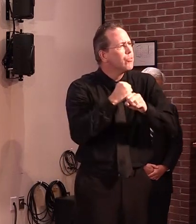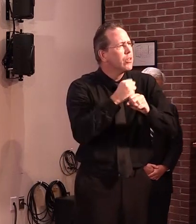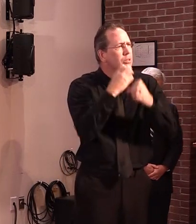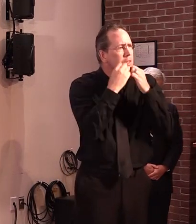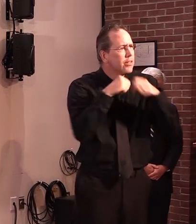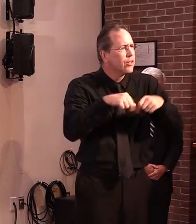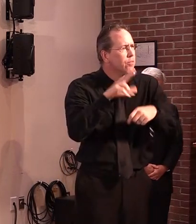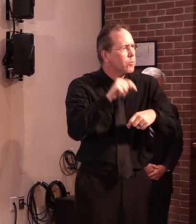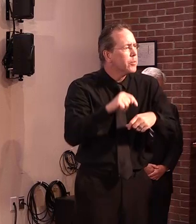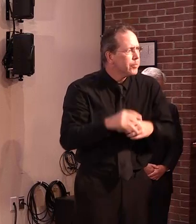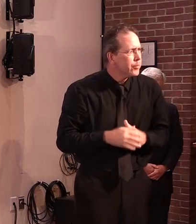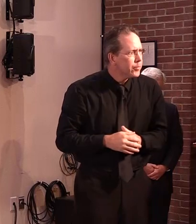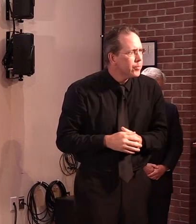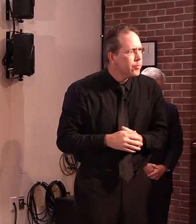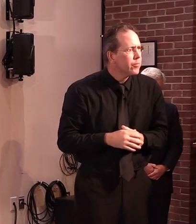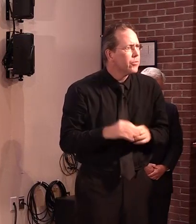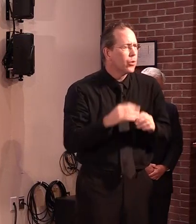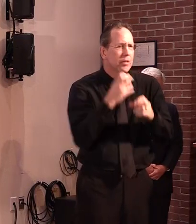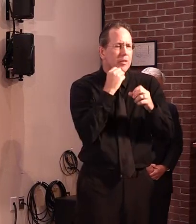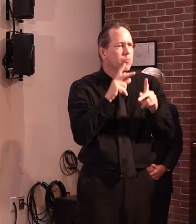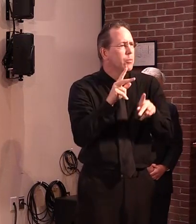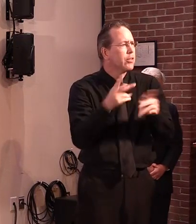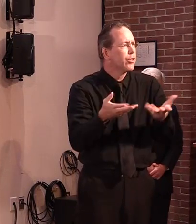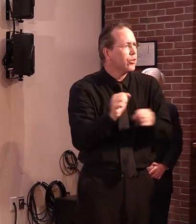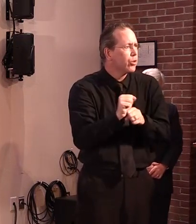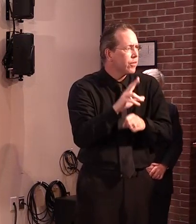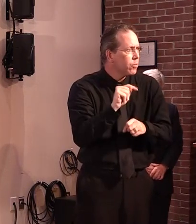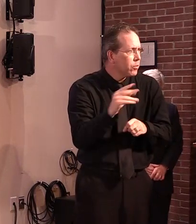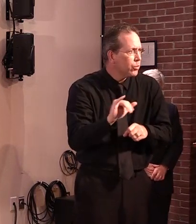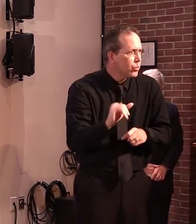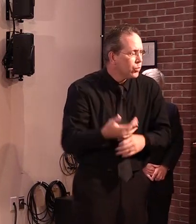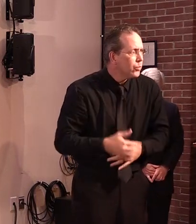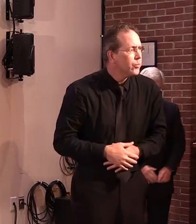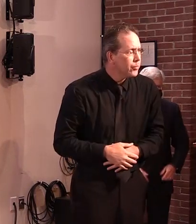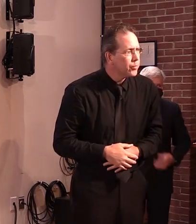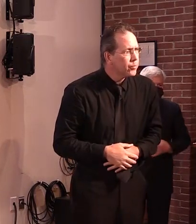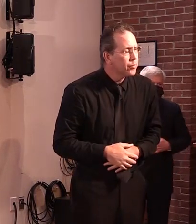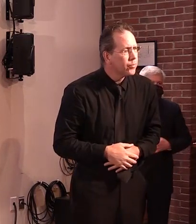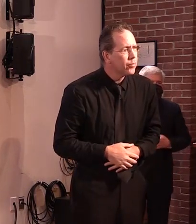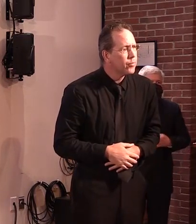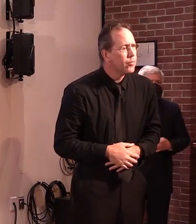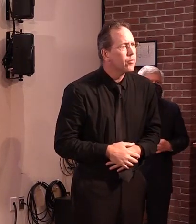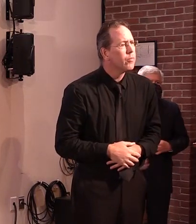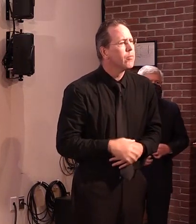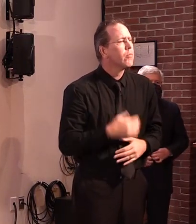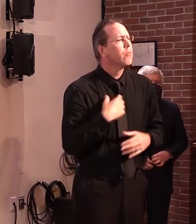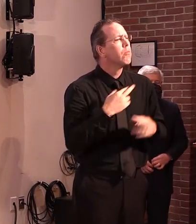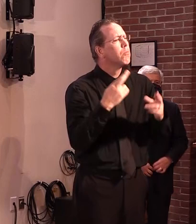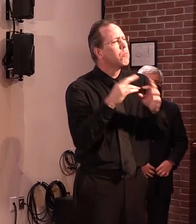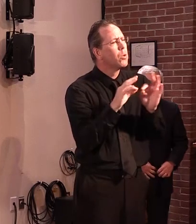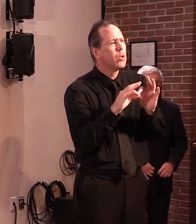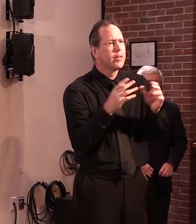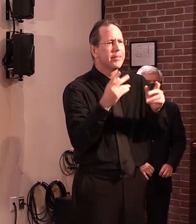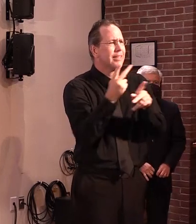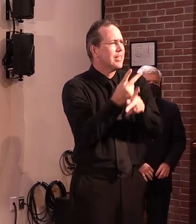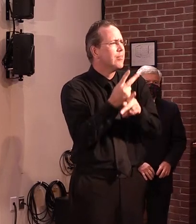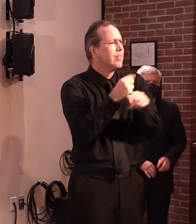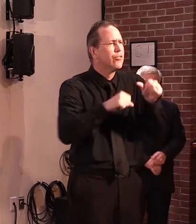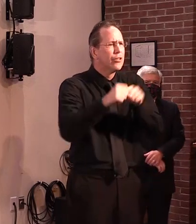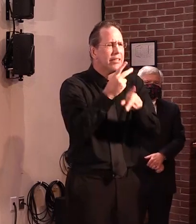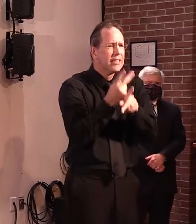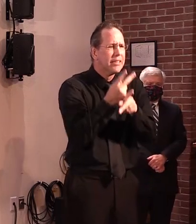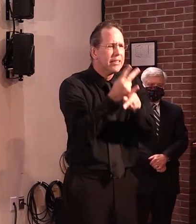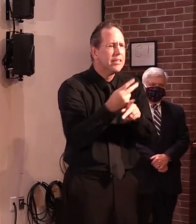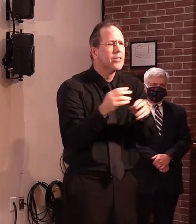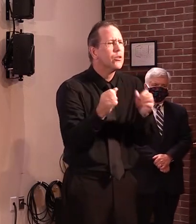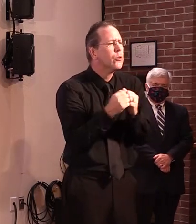the inhabitants and the people who do live in Vermont. So I think a good degree of caution without being over restrictive